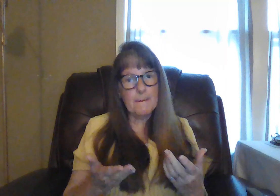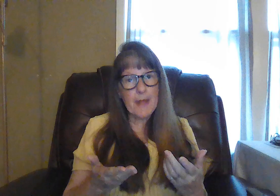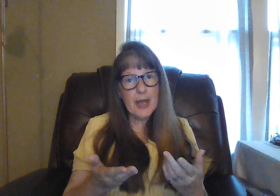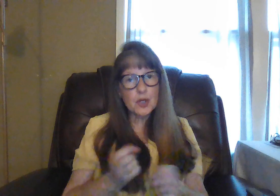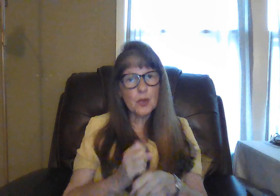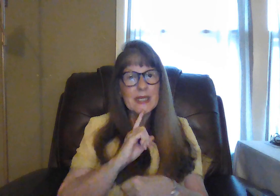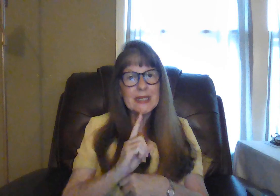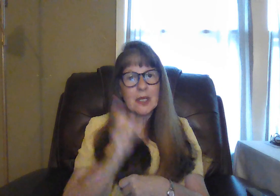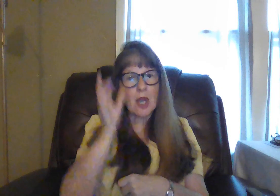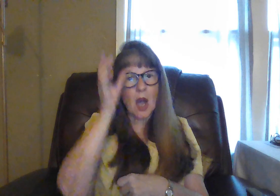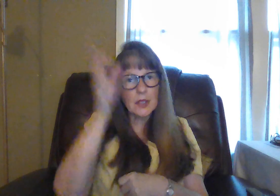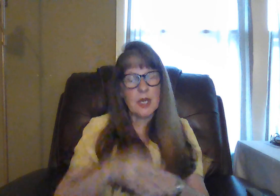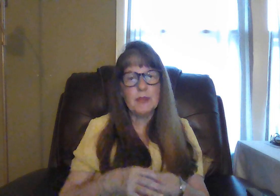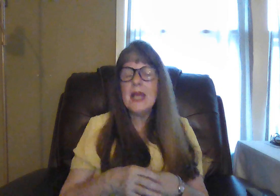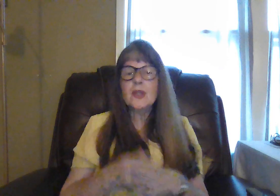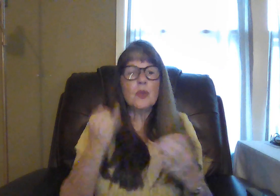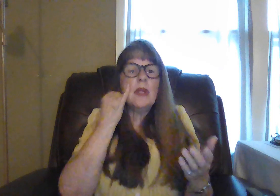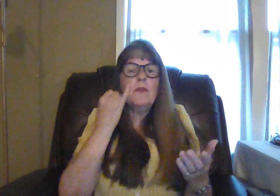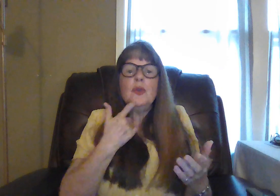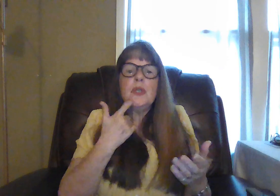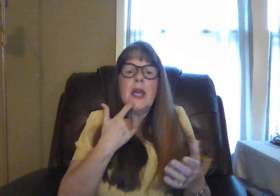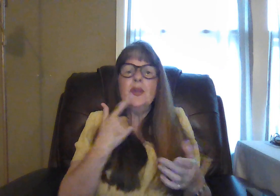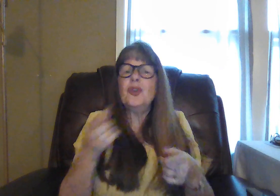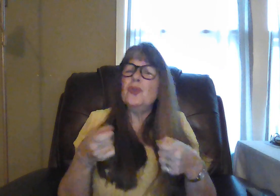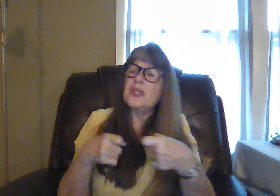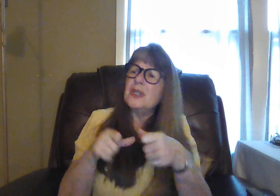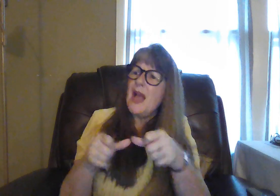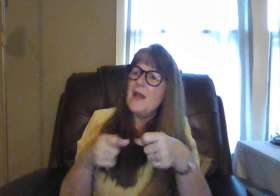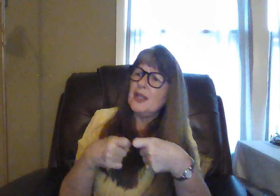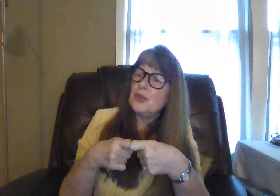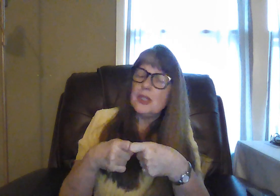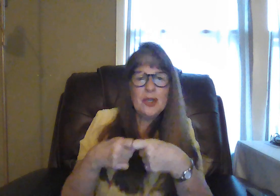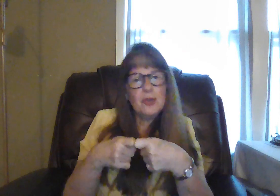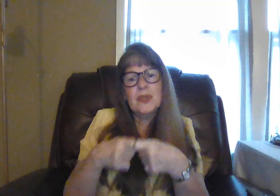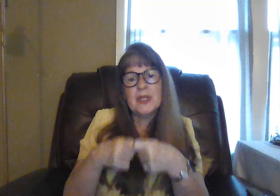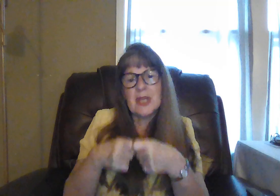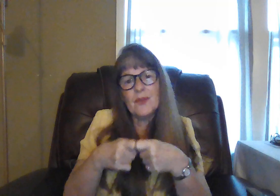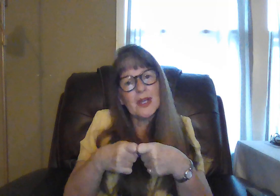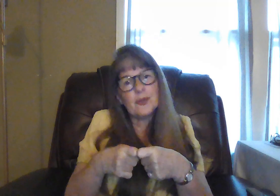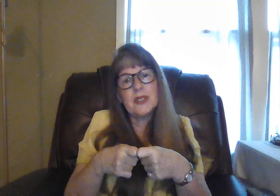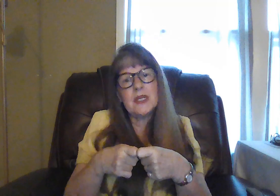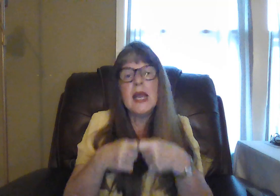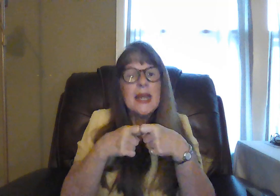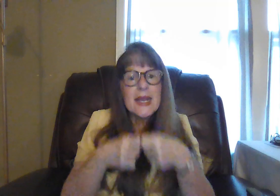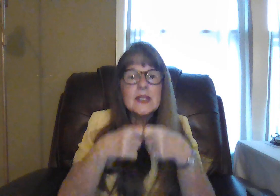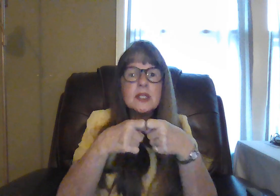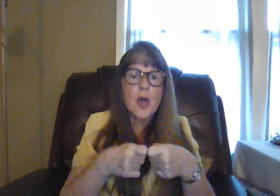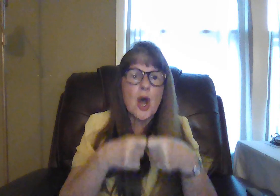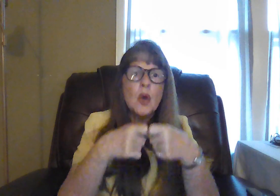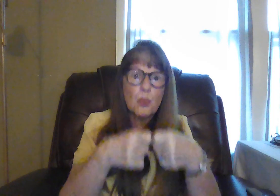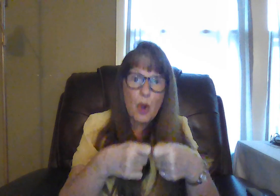make sure it's the concept. So if you say, do you still have electricity, and you use the sign for electricity, it's not